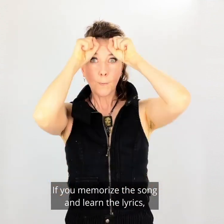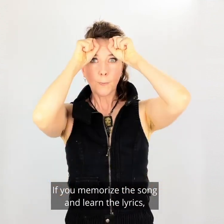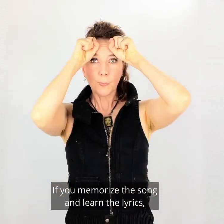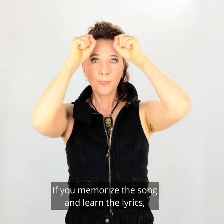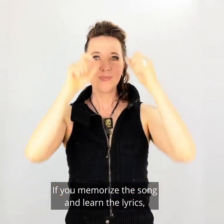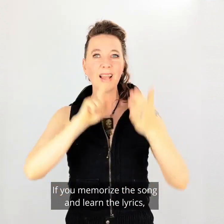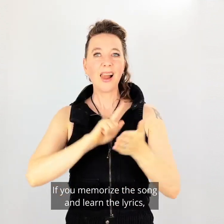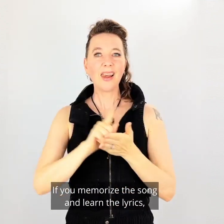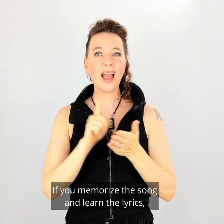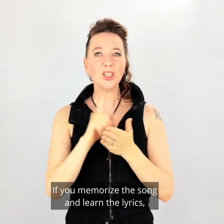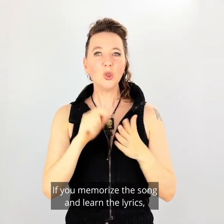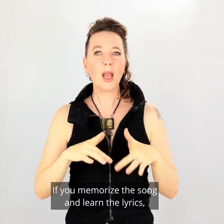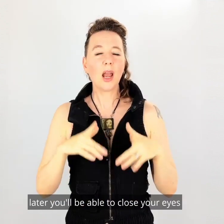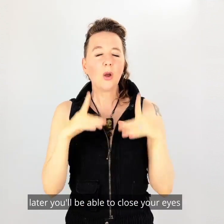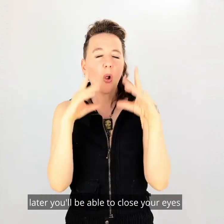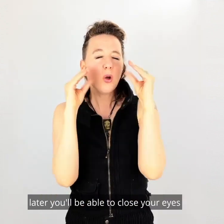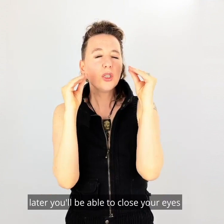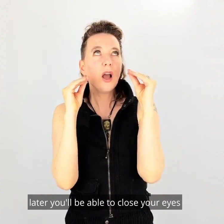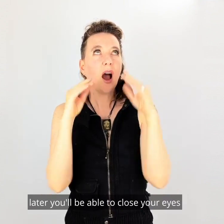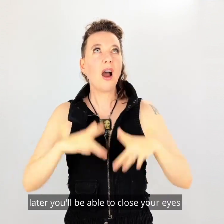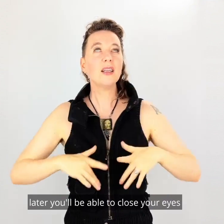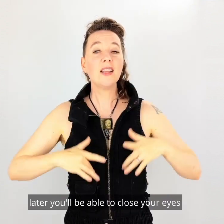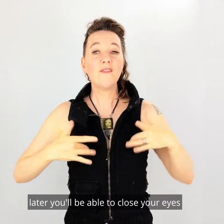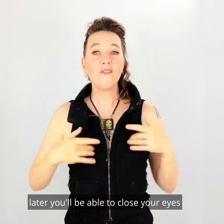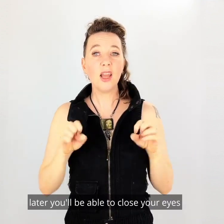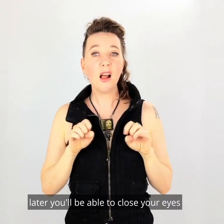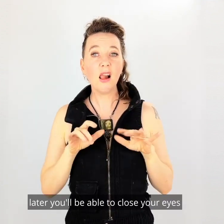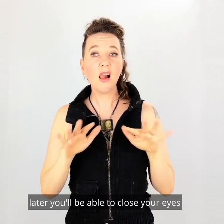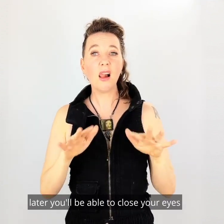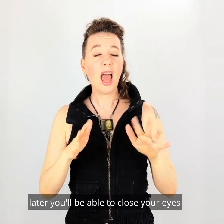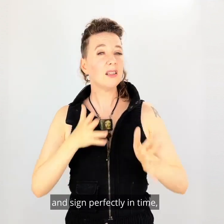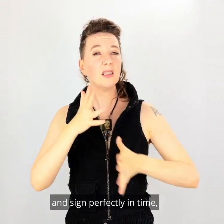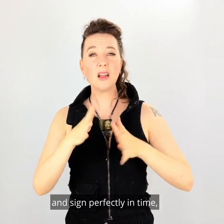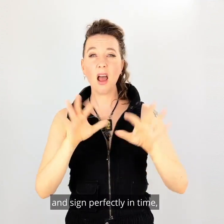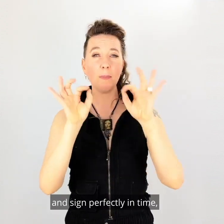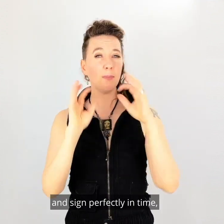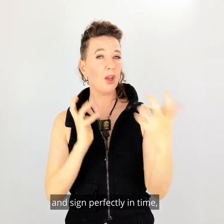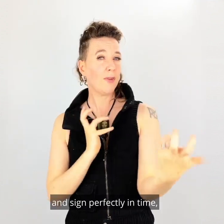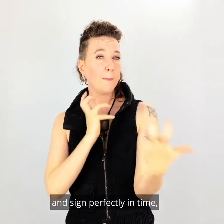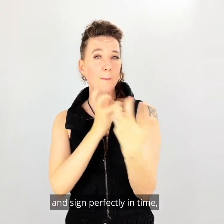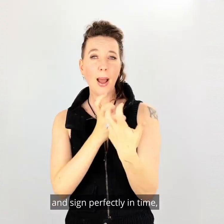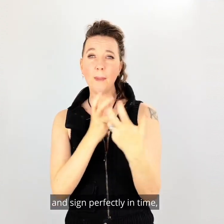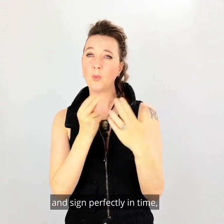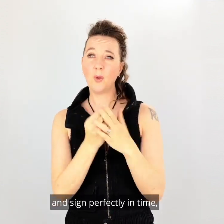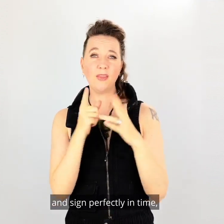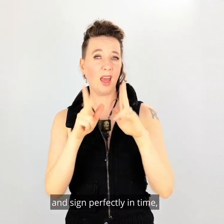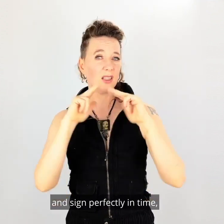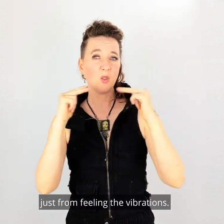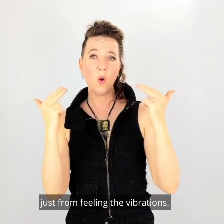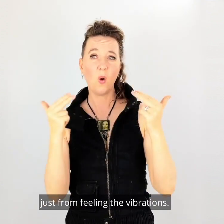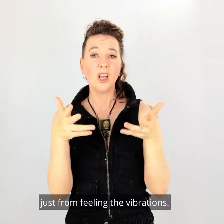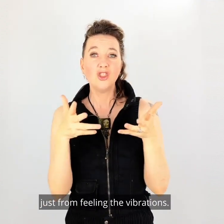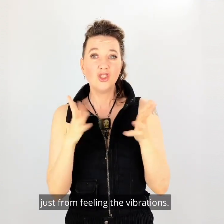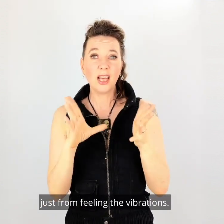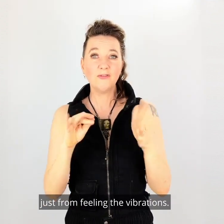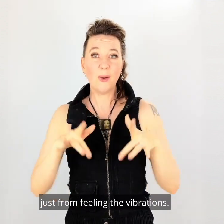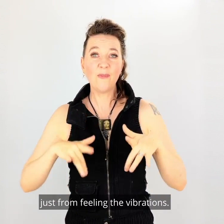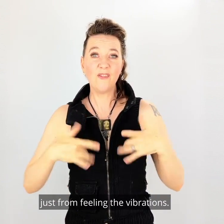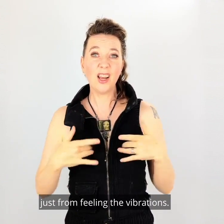and learn the lyrics, later you'll be able to close your eyes and sign perfectly in time just from feeling the